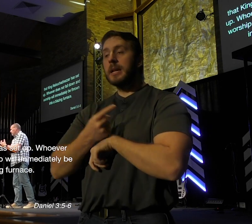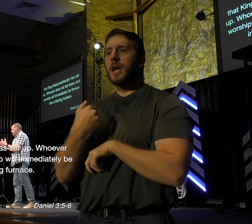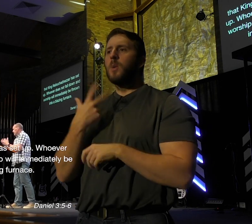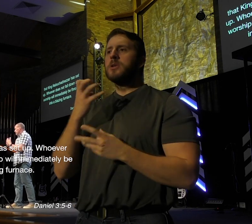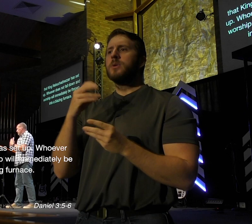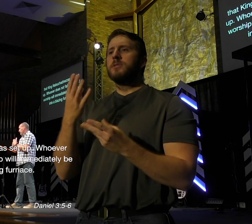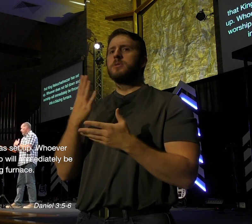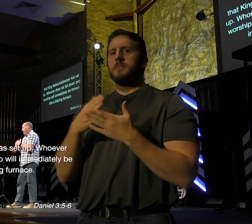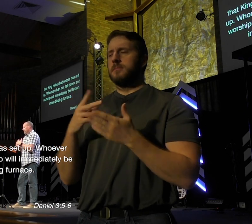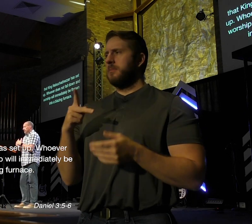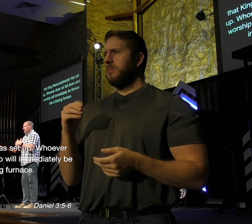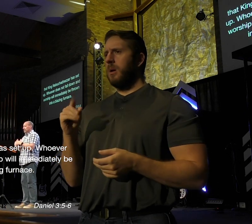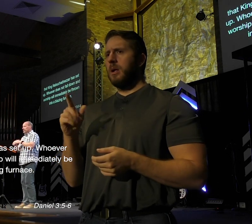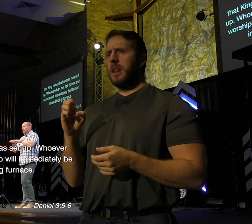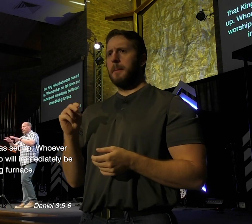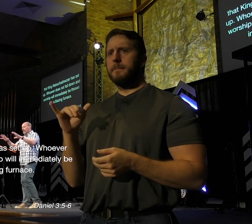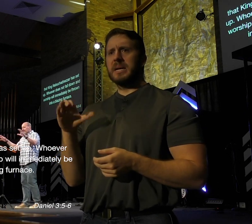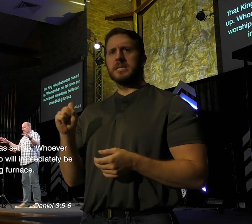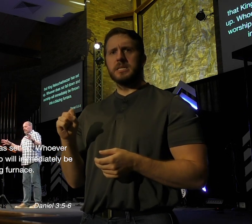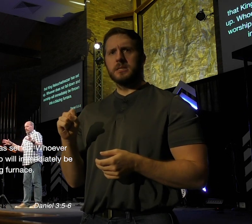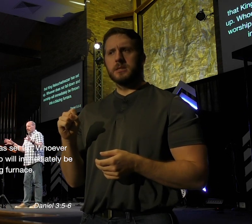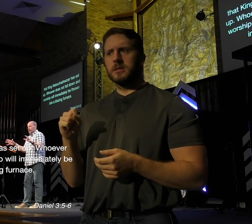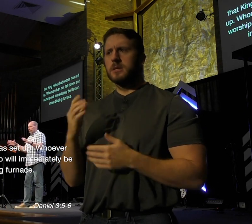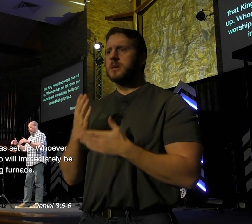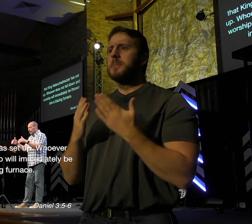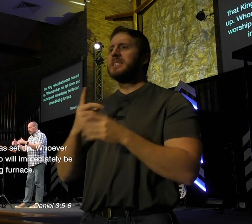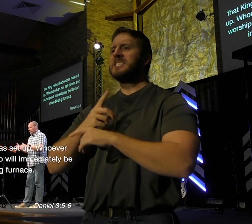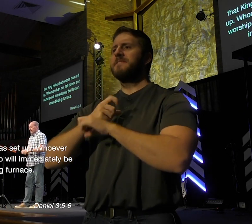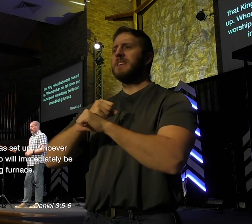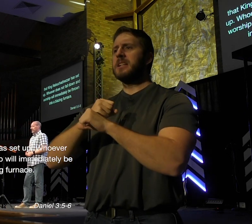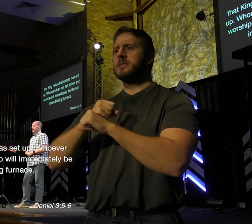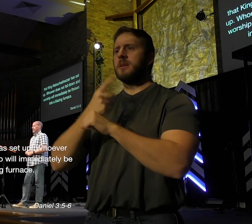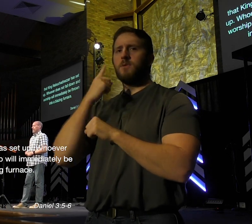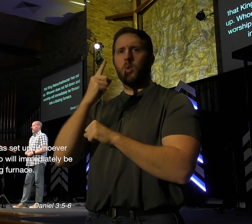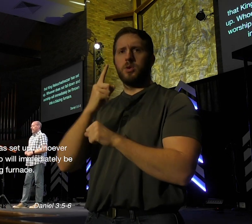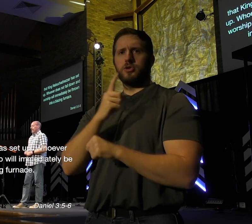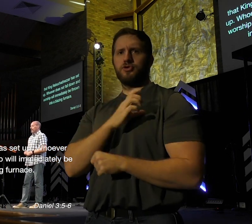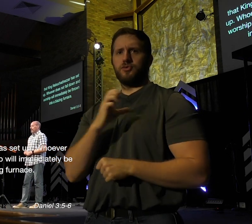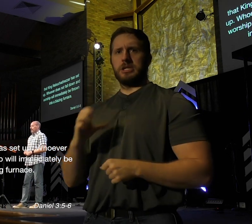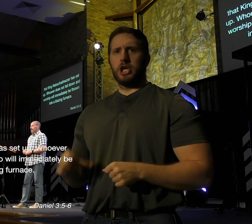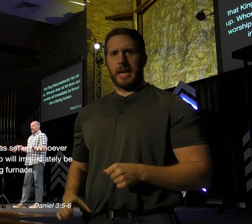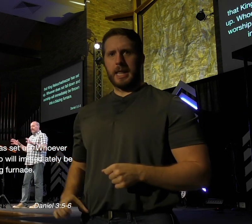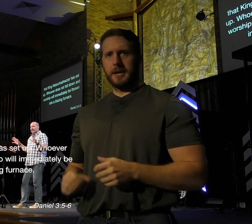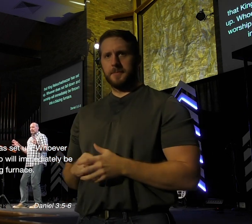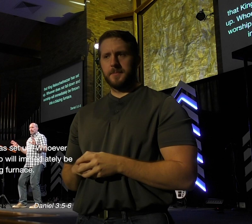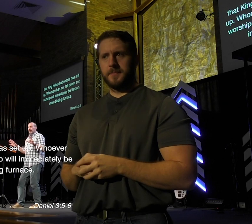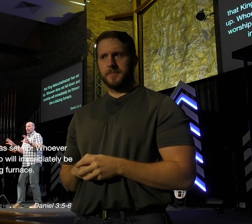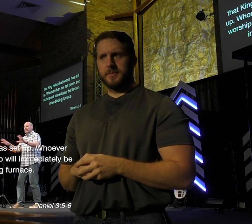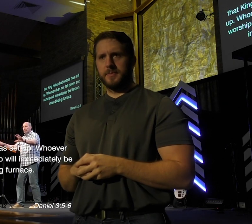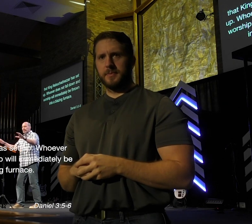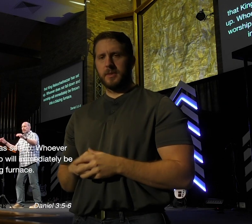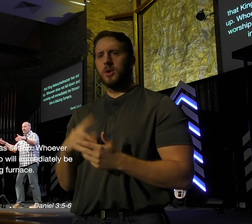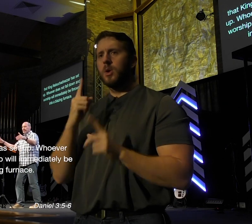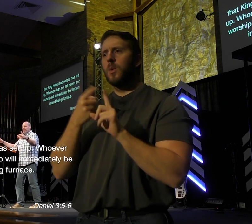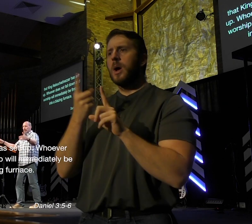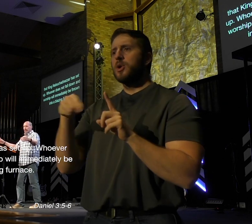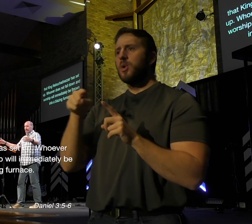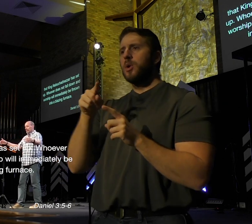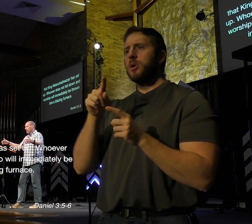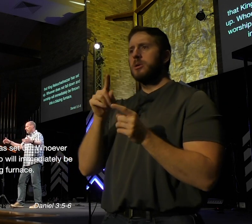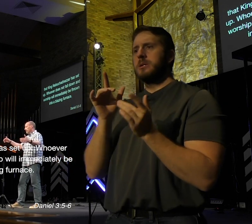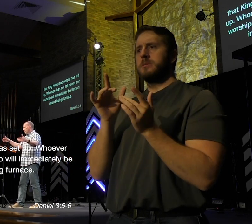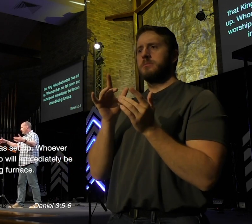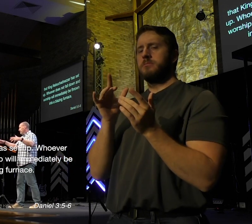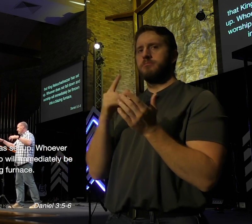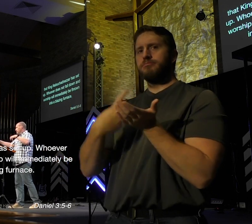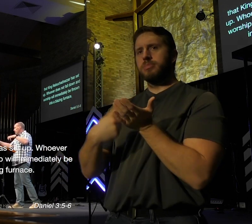some polemics, okay? Some defense for Christianity. And that's so that when you are speaking